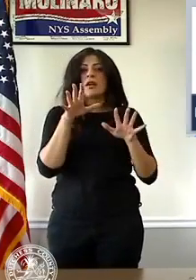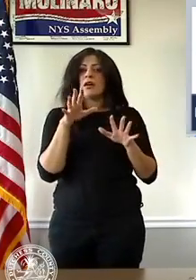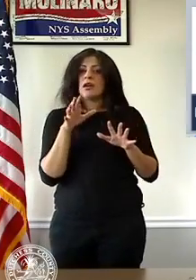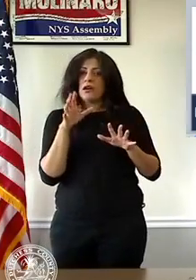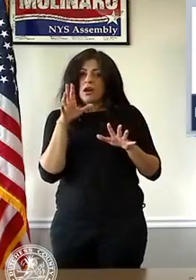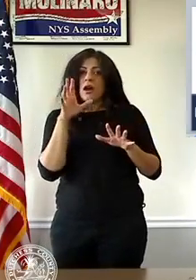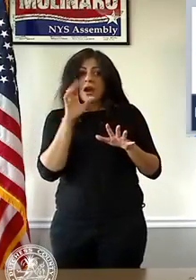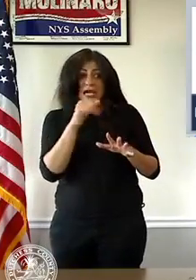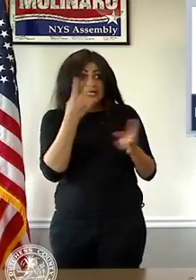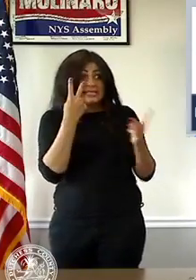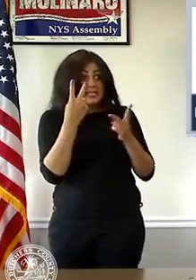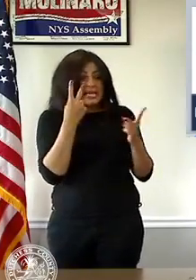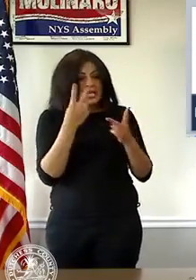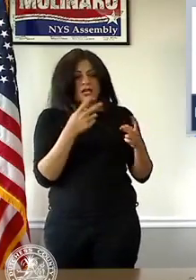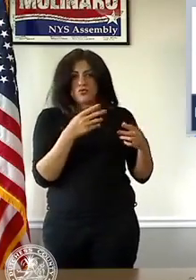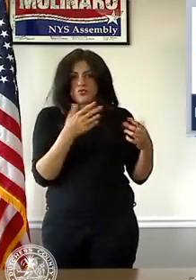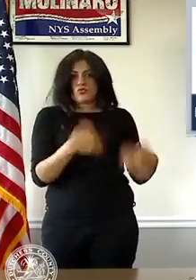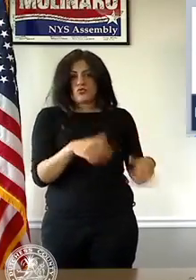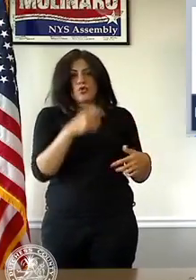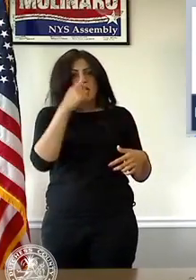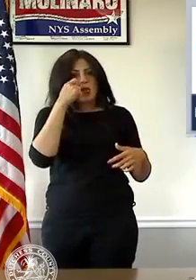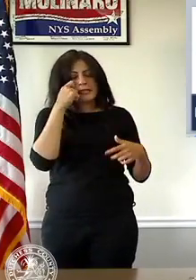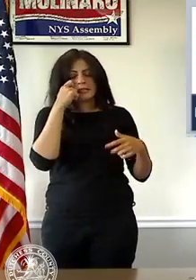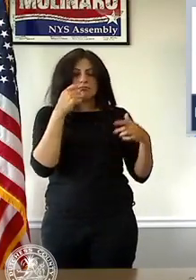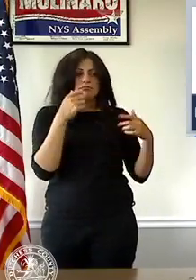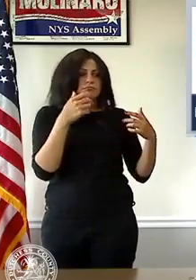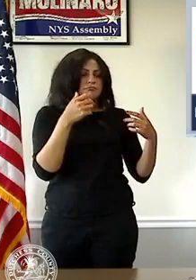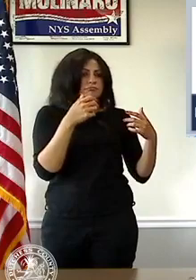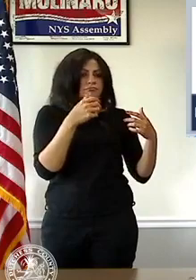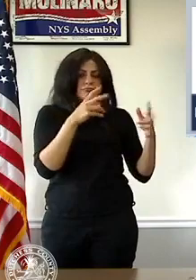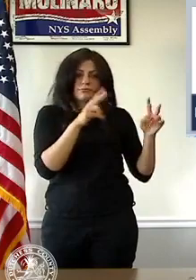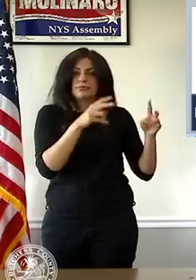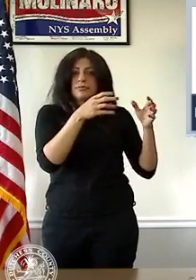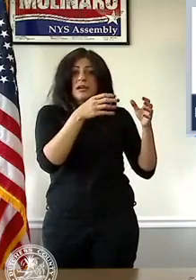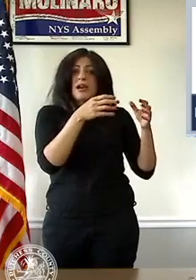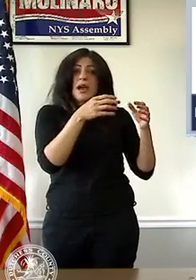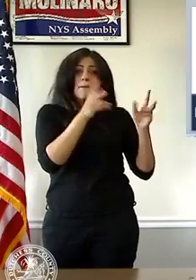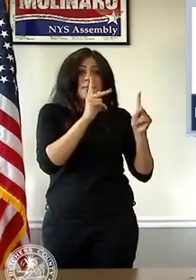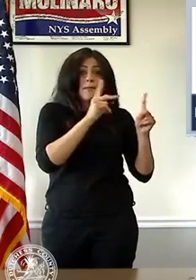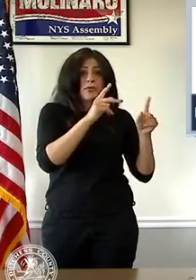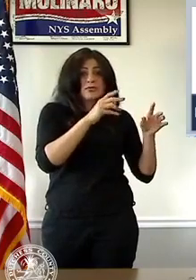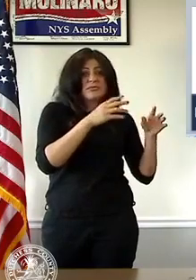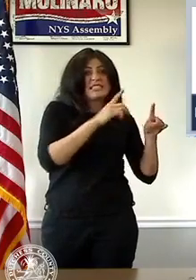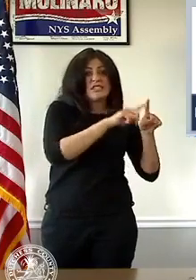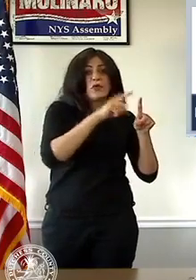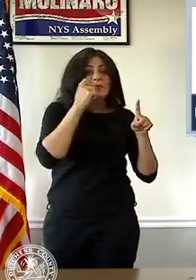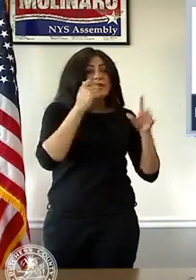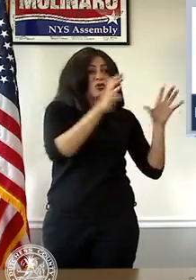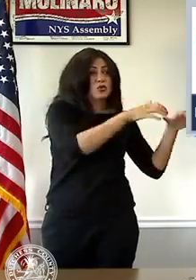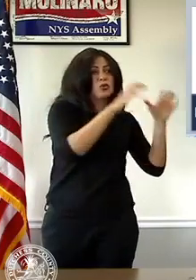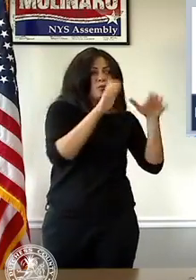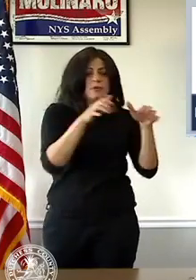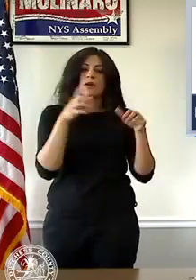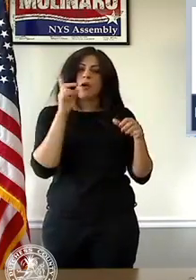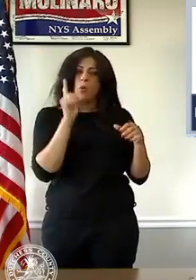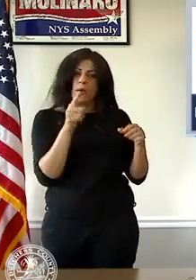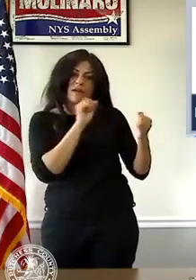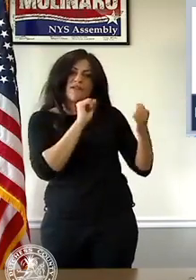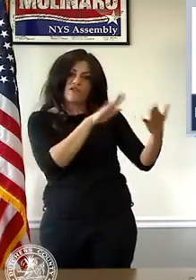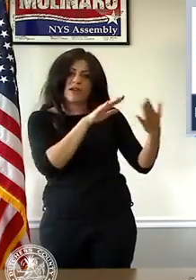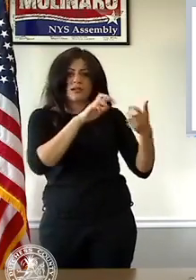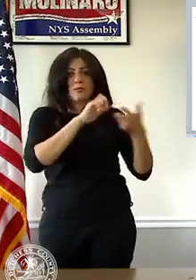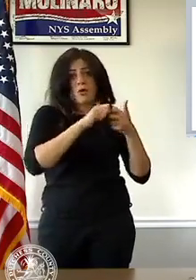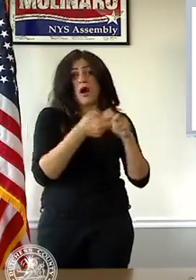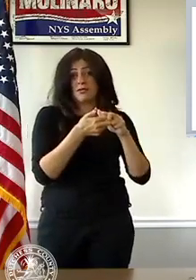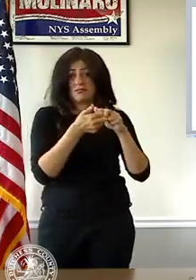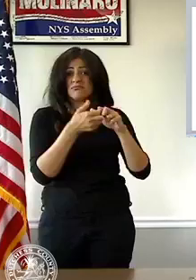confront what continues to be this divide. I read what's said on Facebook, and I read what's there. I think you see that I try to